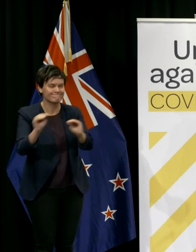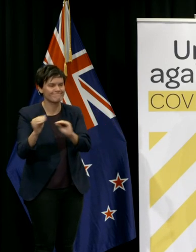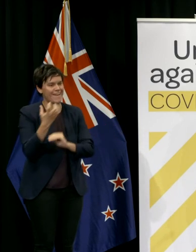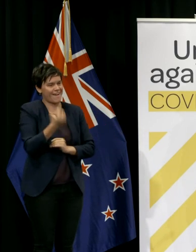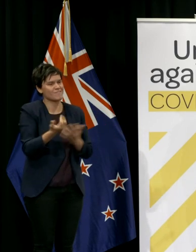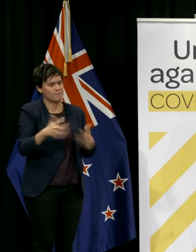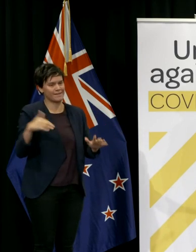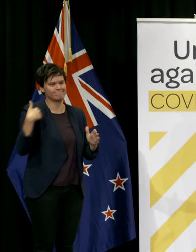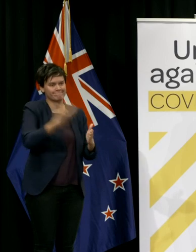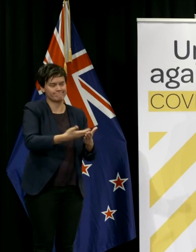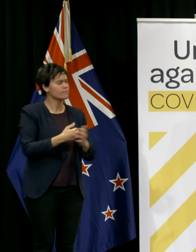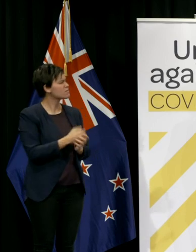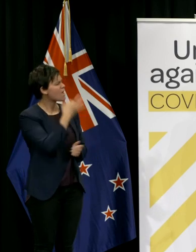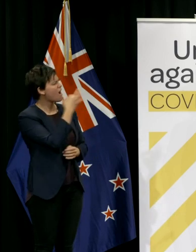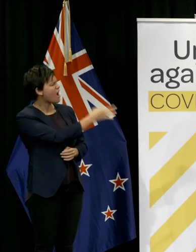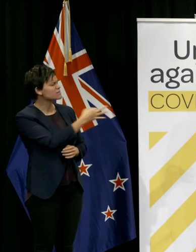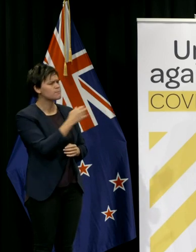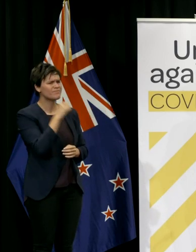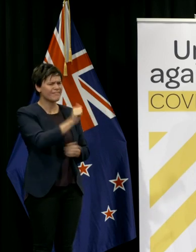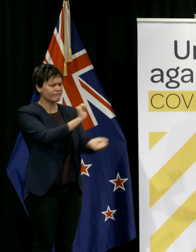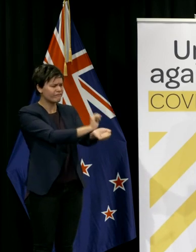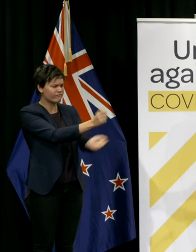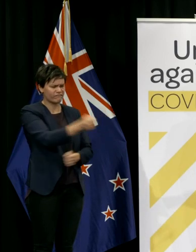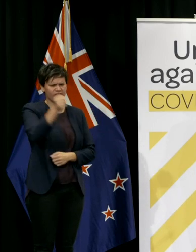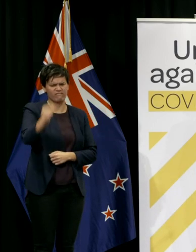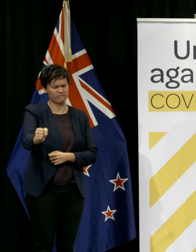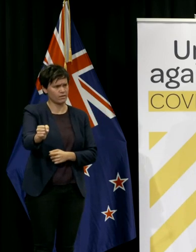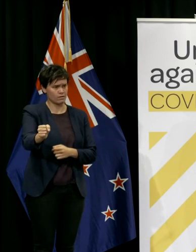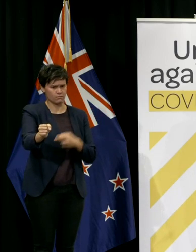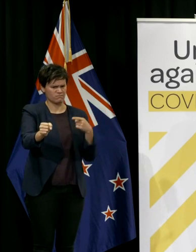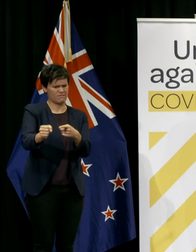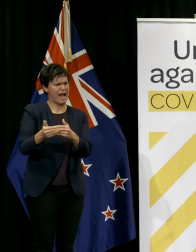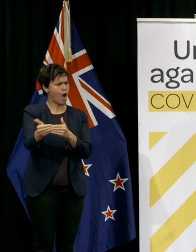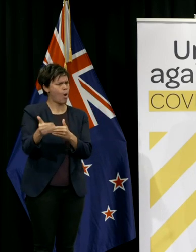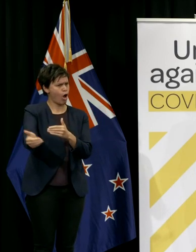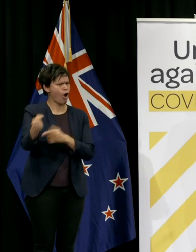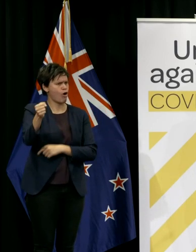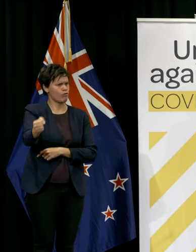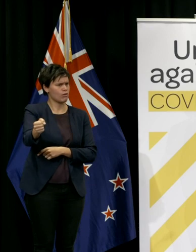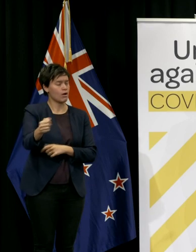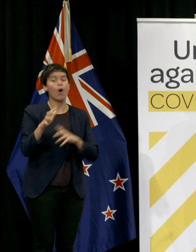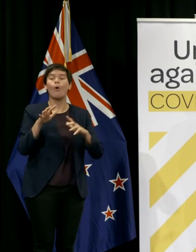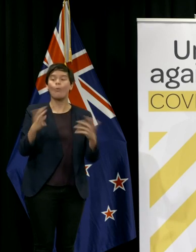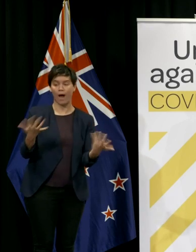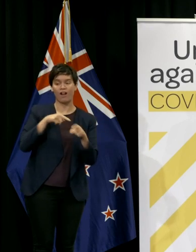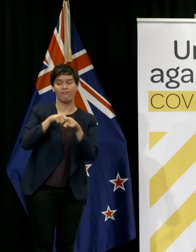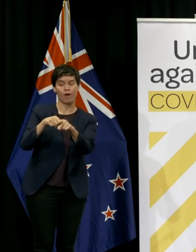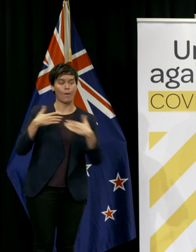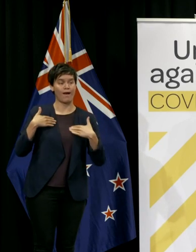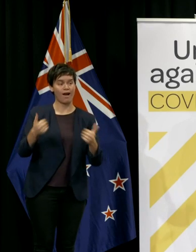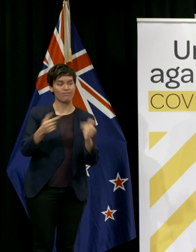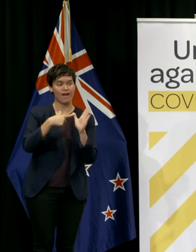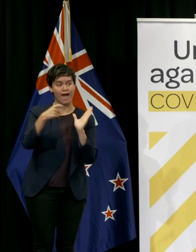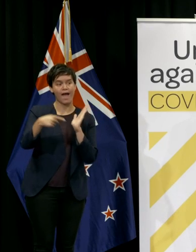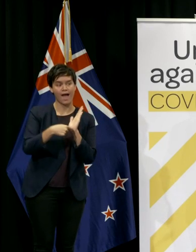and how long could a person be detained for? So the major legislation that we rely upon is one of Ashley's, so it's the Health Act